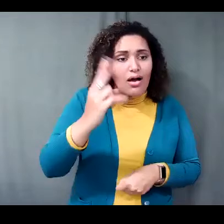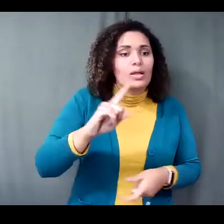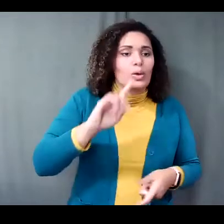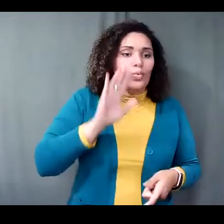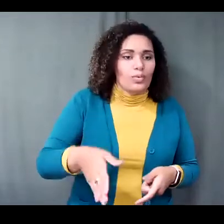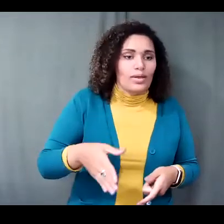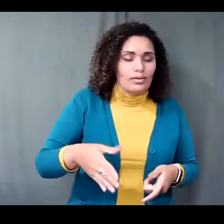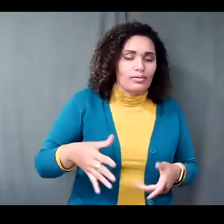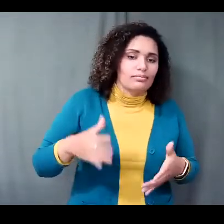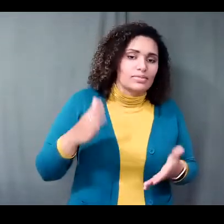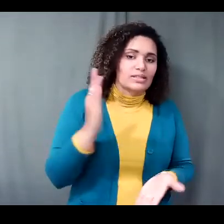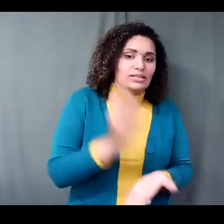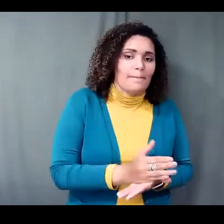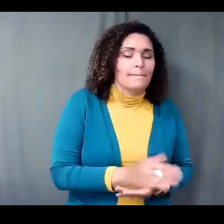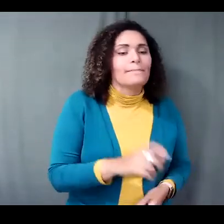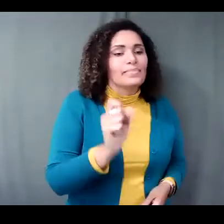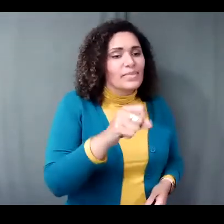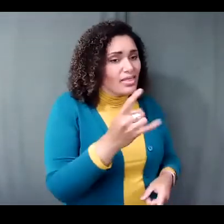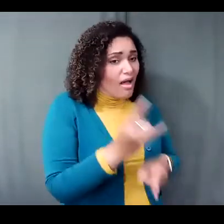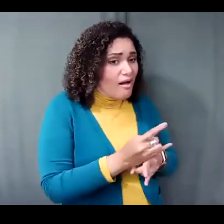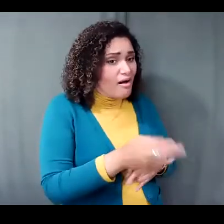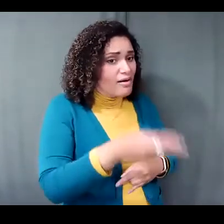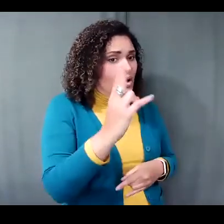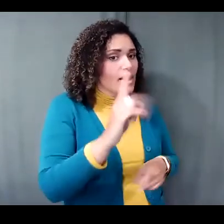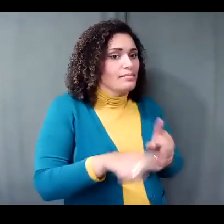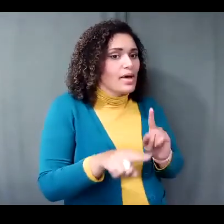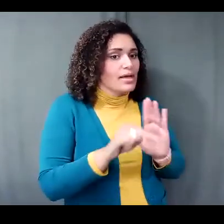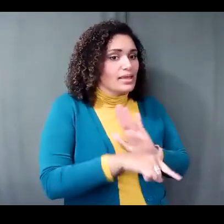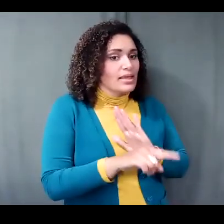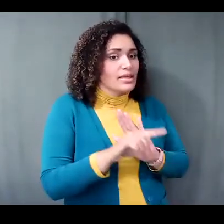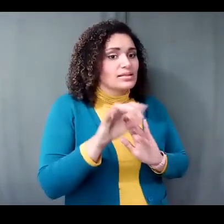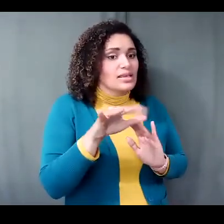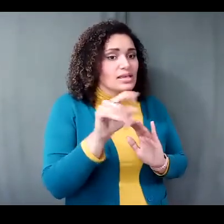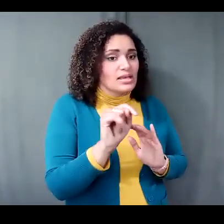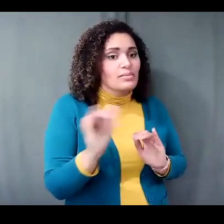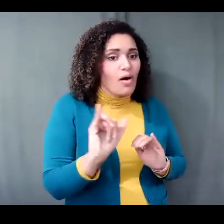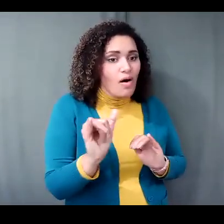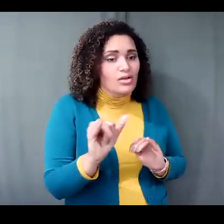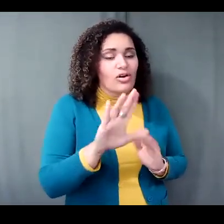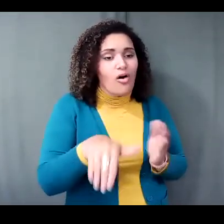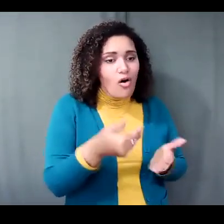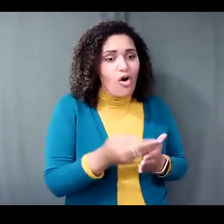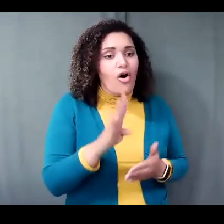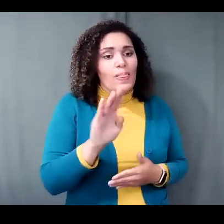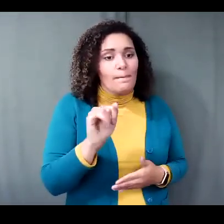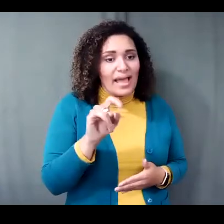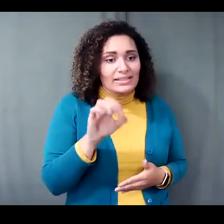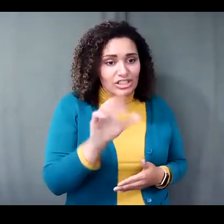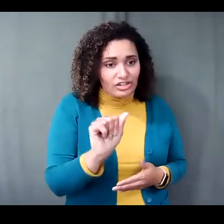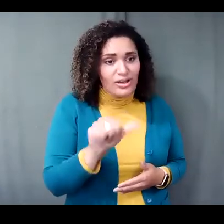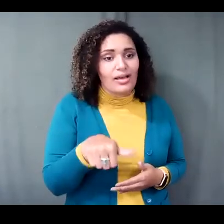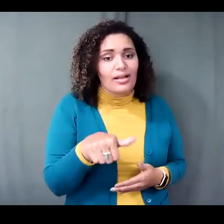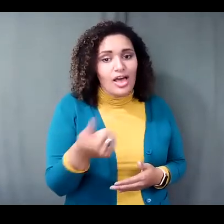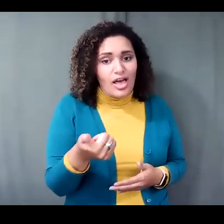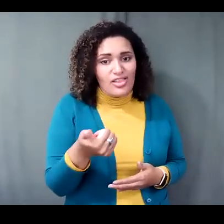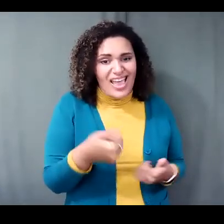these wines that. Yeah, the alcohol gets so high, it kills the yeast, but also kills all the spoilage bacteria and other things.